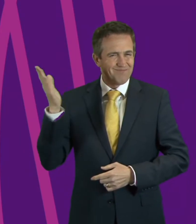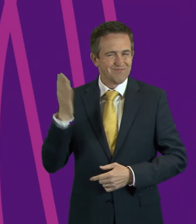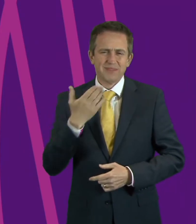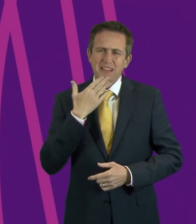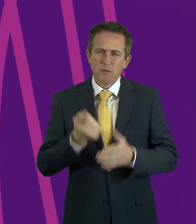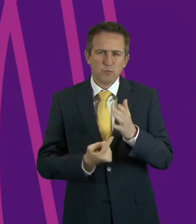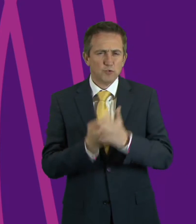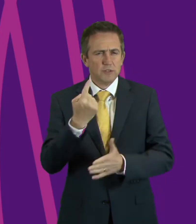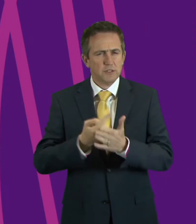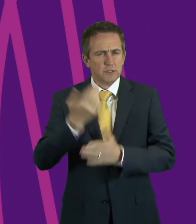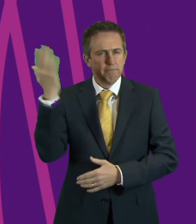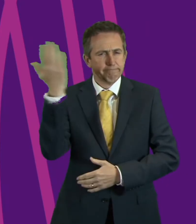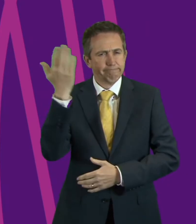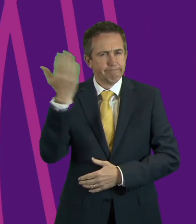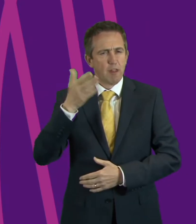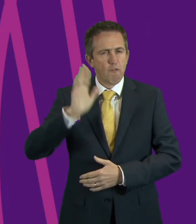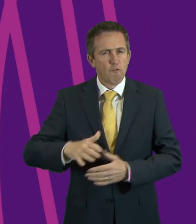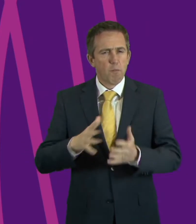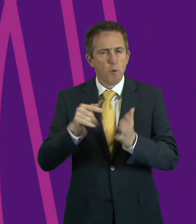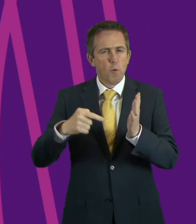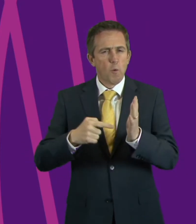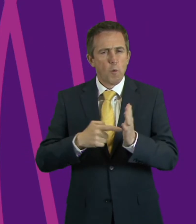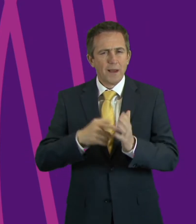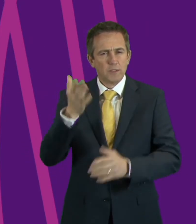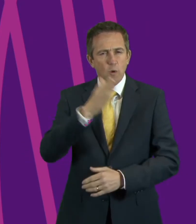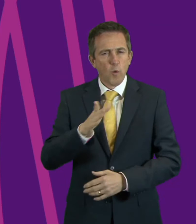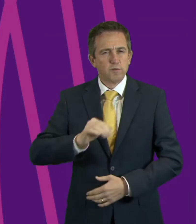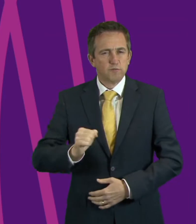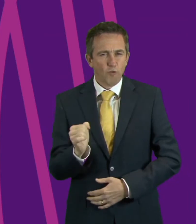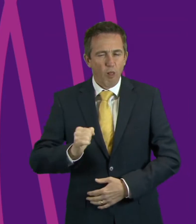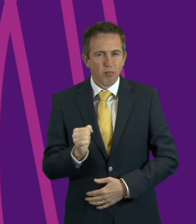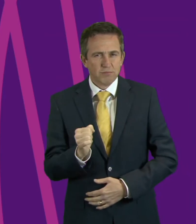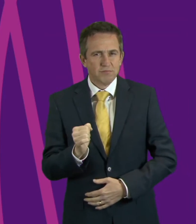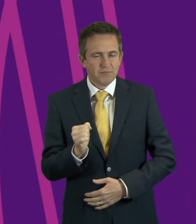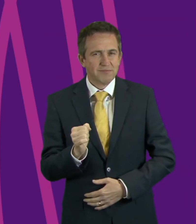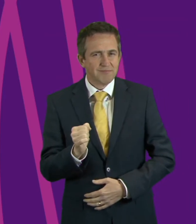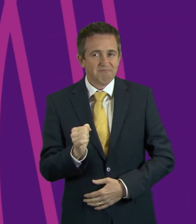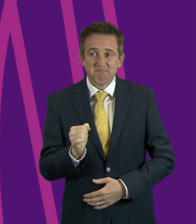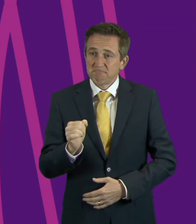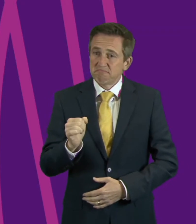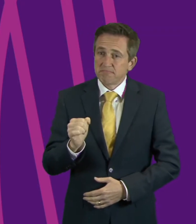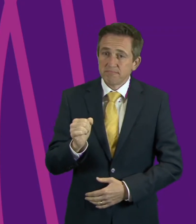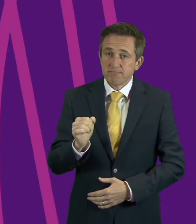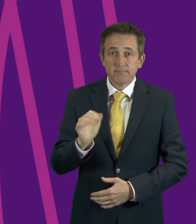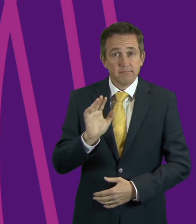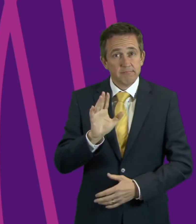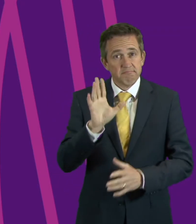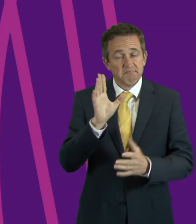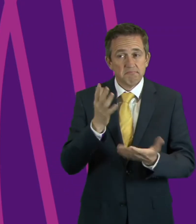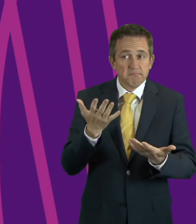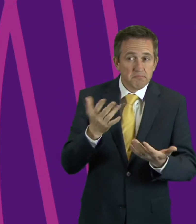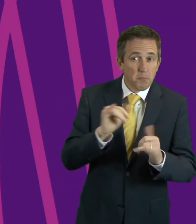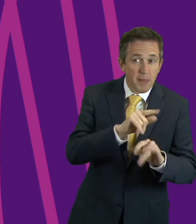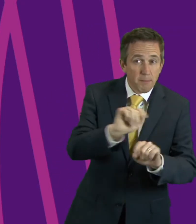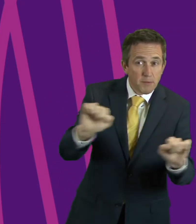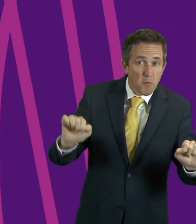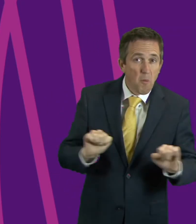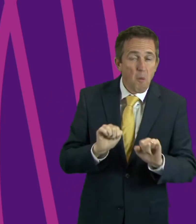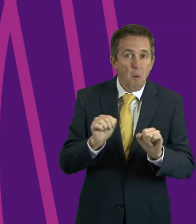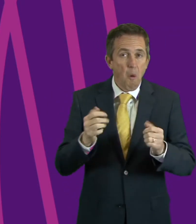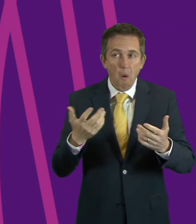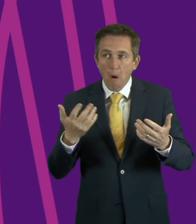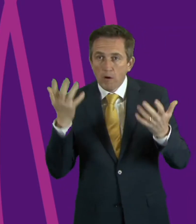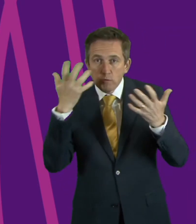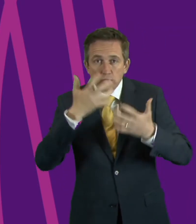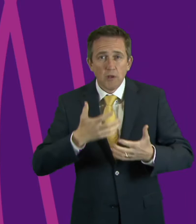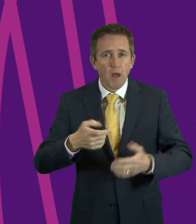today, albeit from the West Coast. I don't know about you, but in the midst of all of our current